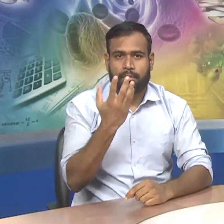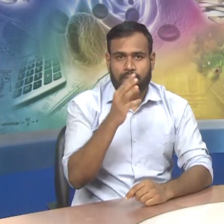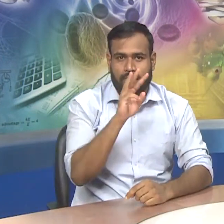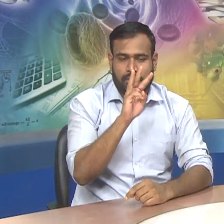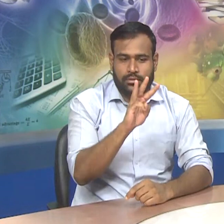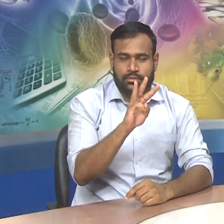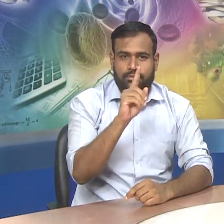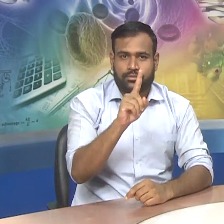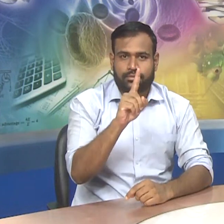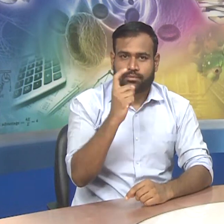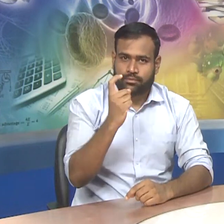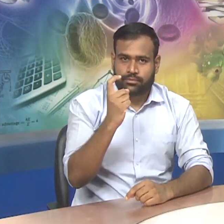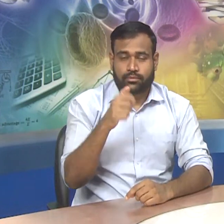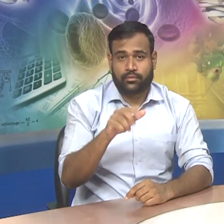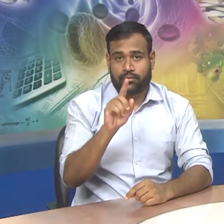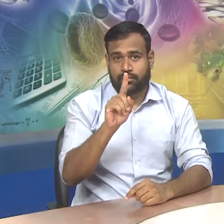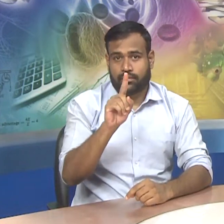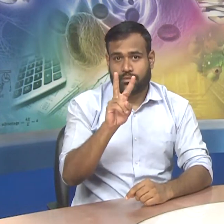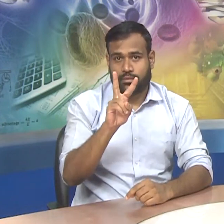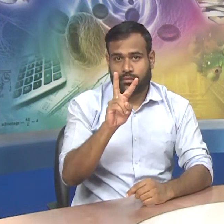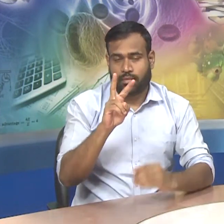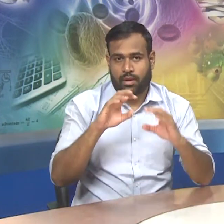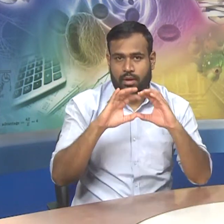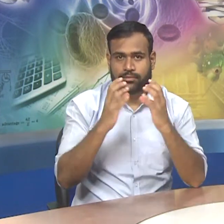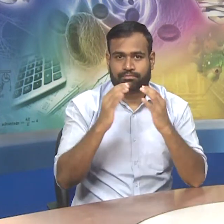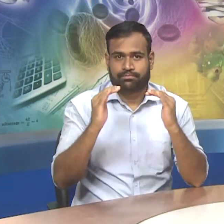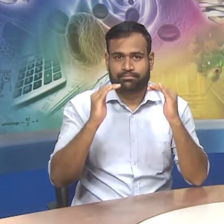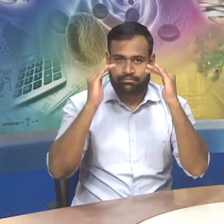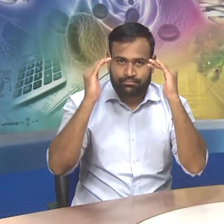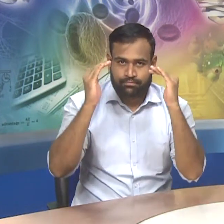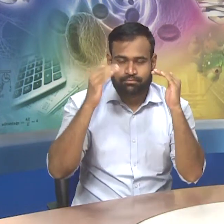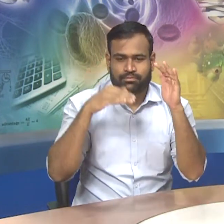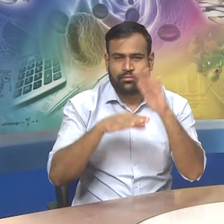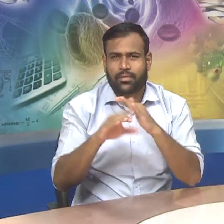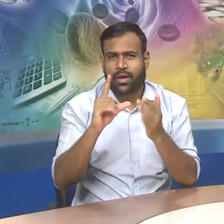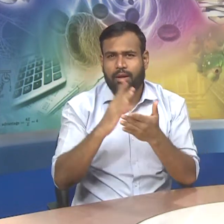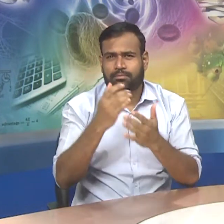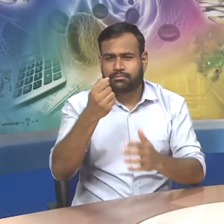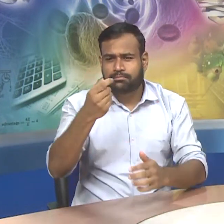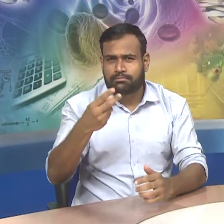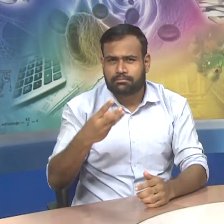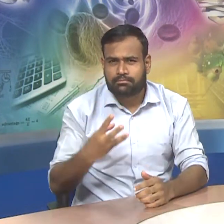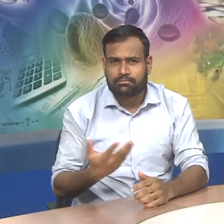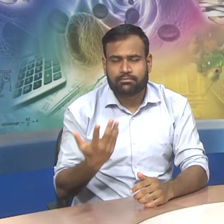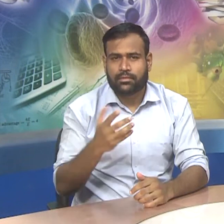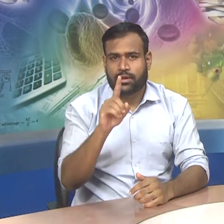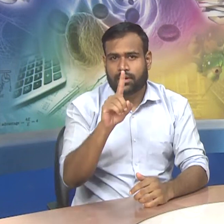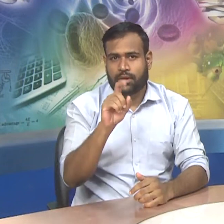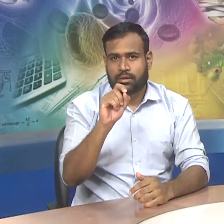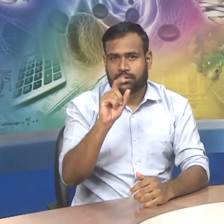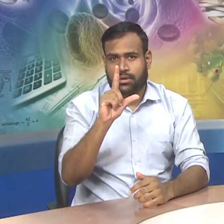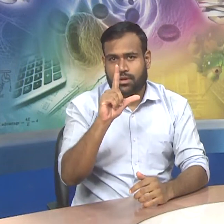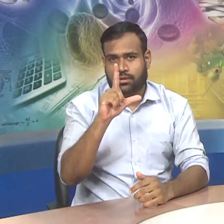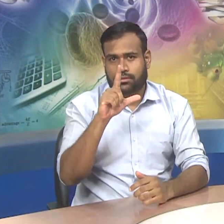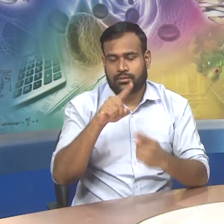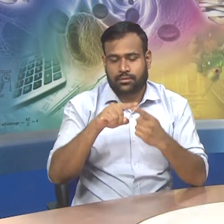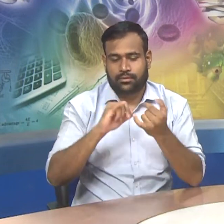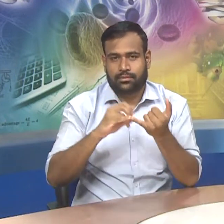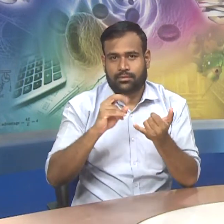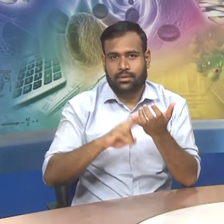be doing subject political science for senior secondary level in Indian Sign Language